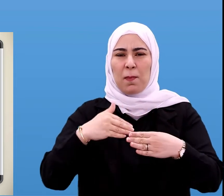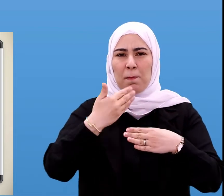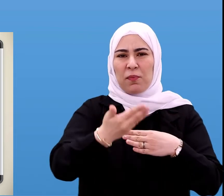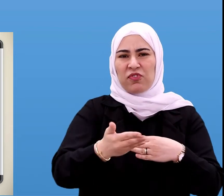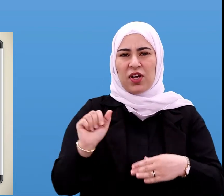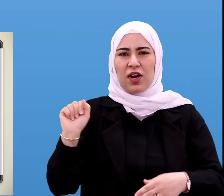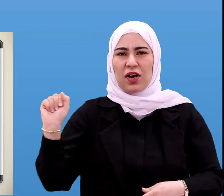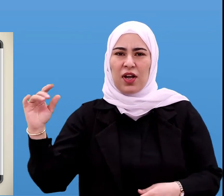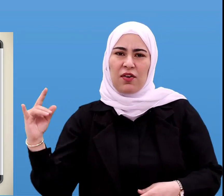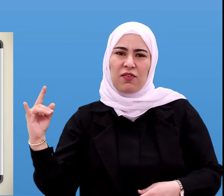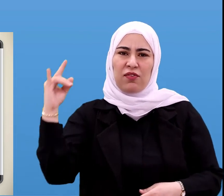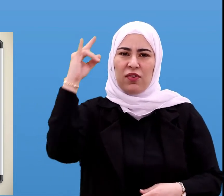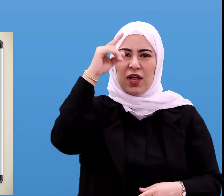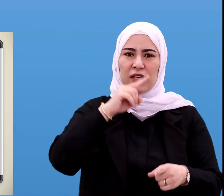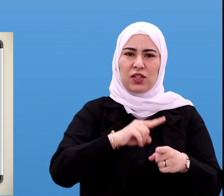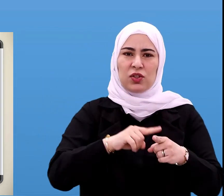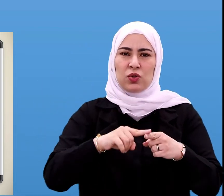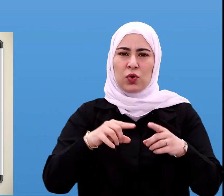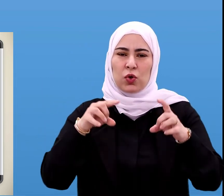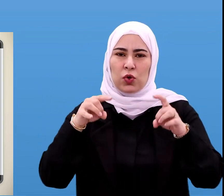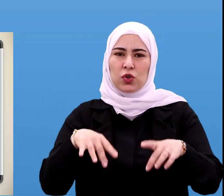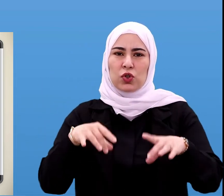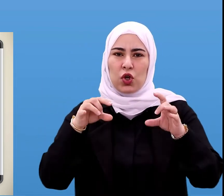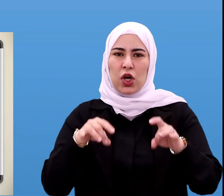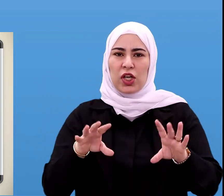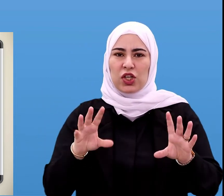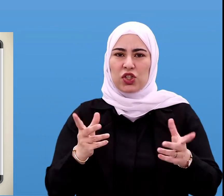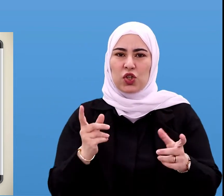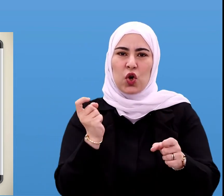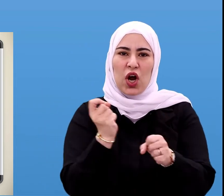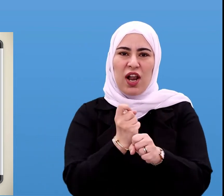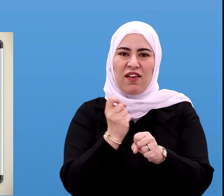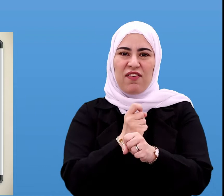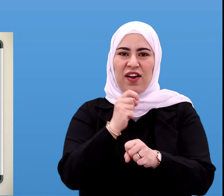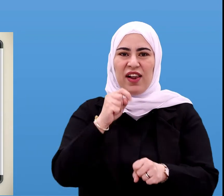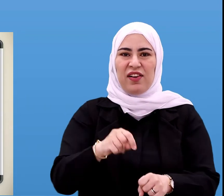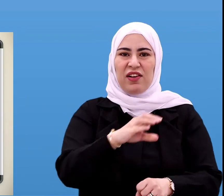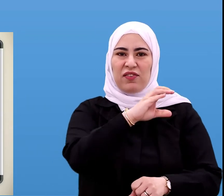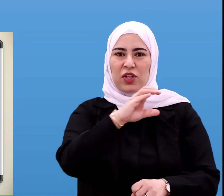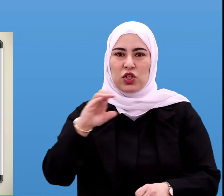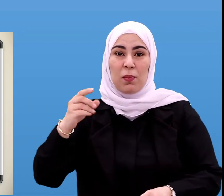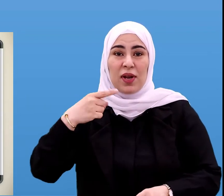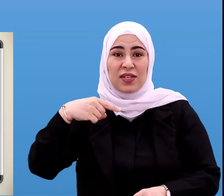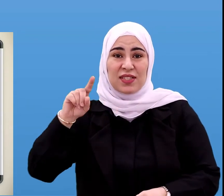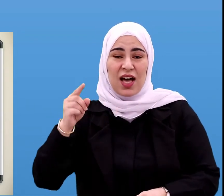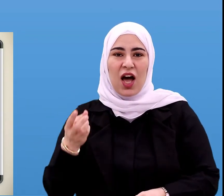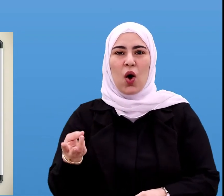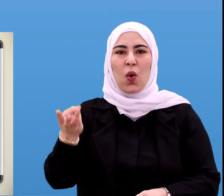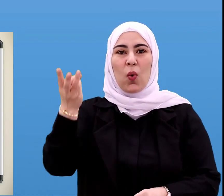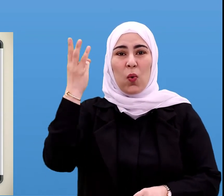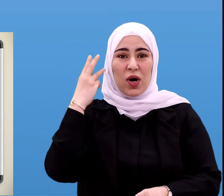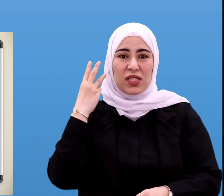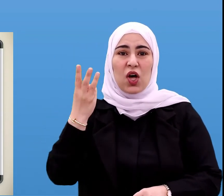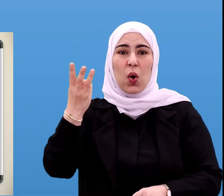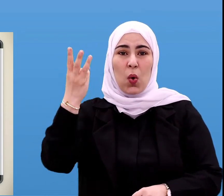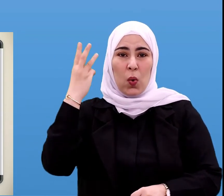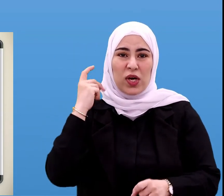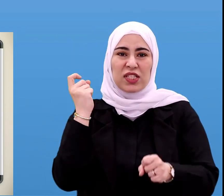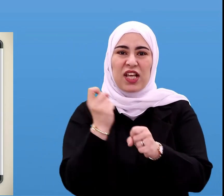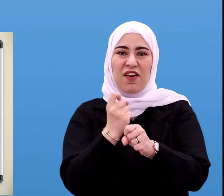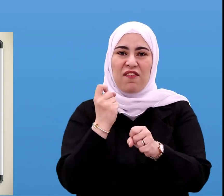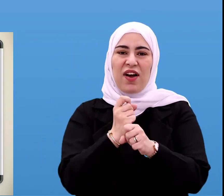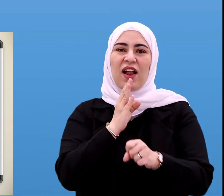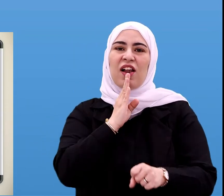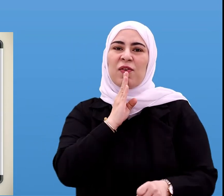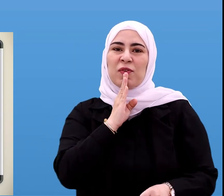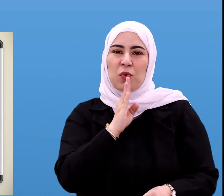Now, where is the verb to be in this sentence? You're right, was. Was is the verb to be in the past. When I